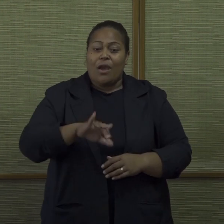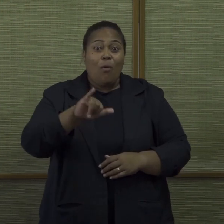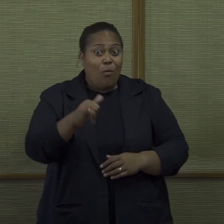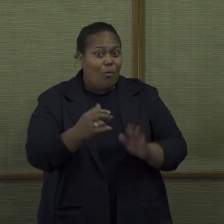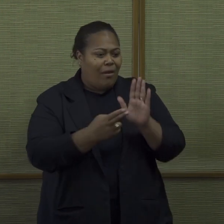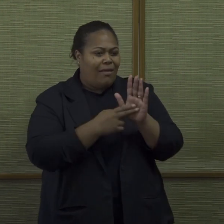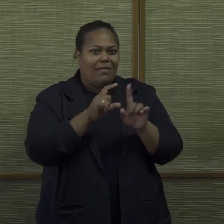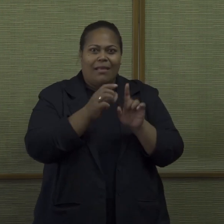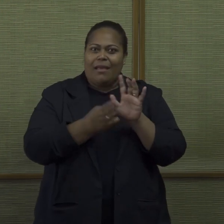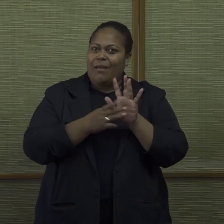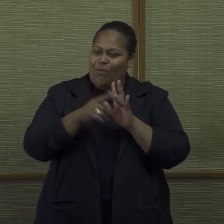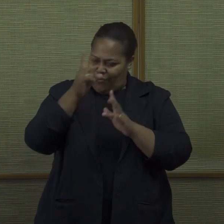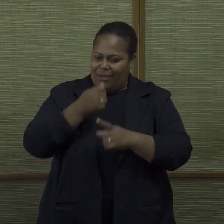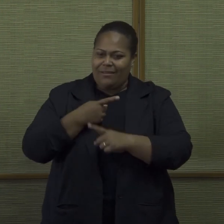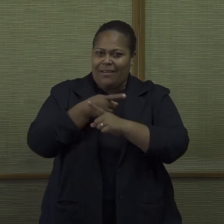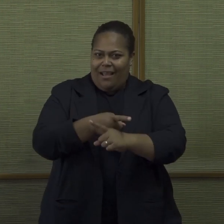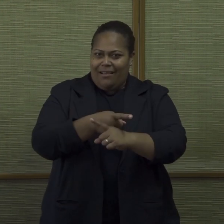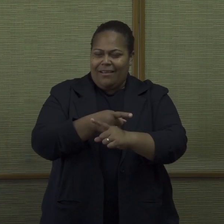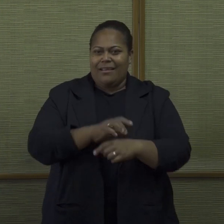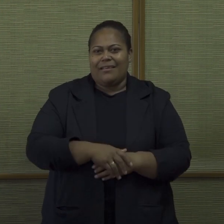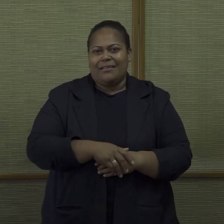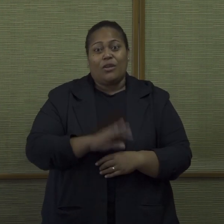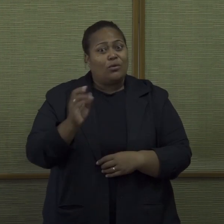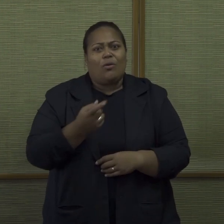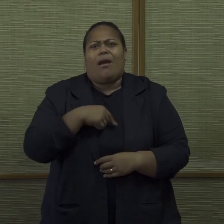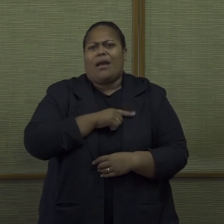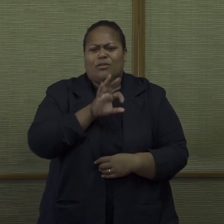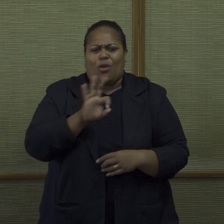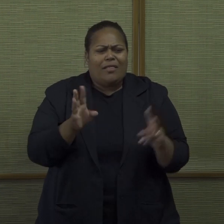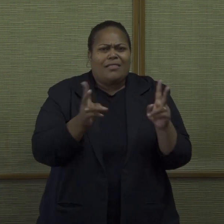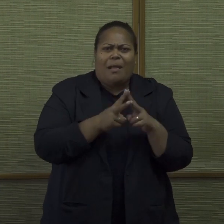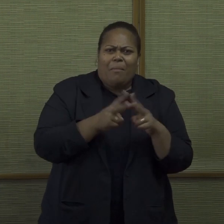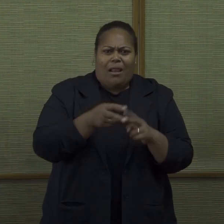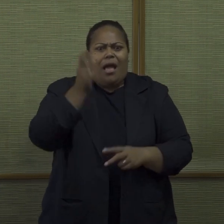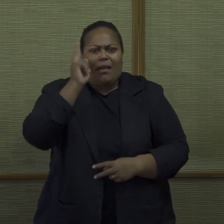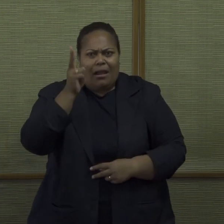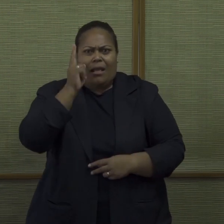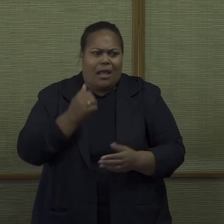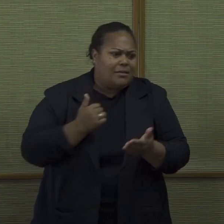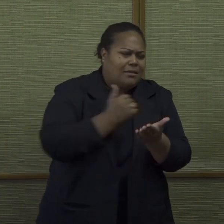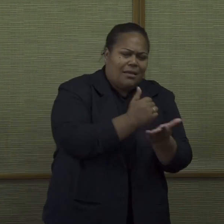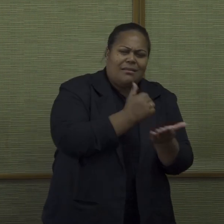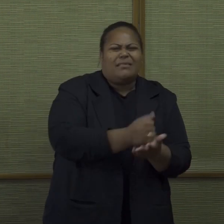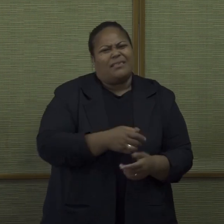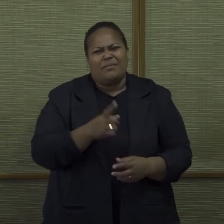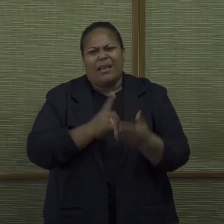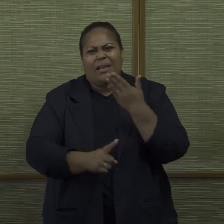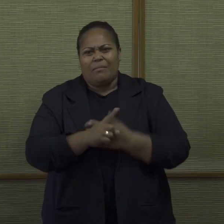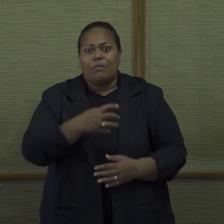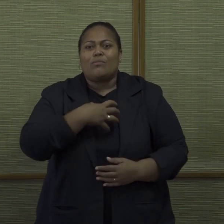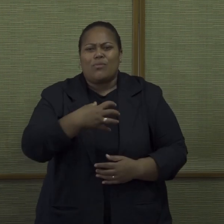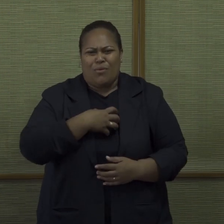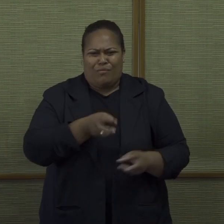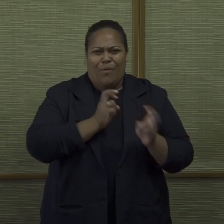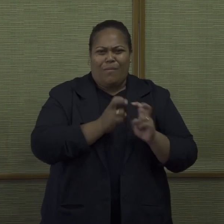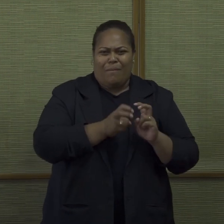NDMO to provide you guidance so that we do not duplicate assistance and cause more panic in Vanua